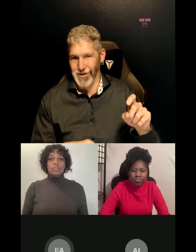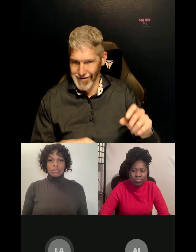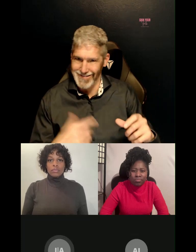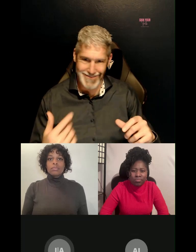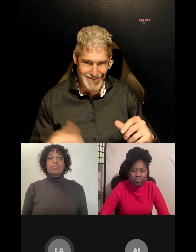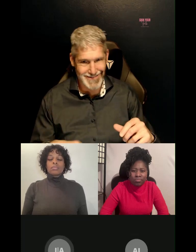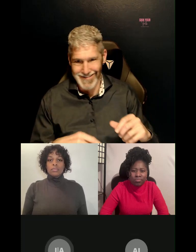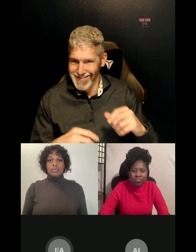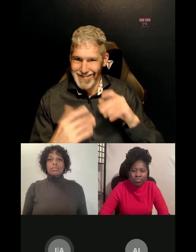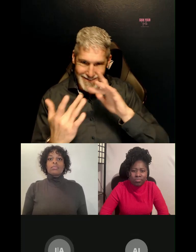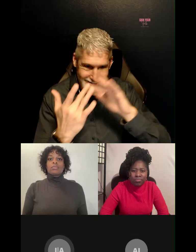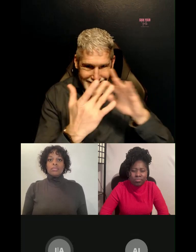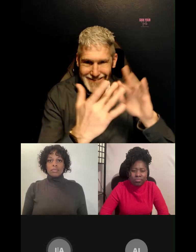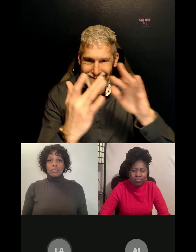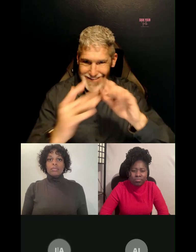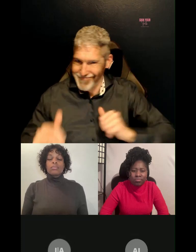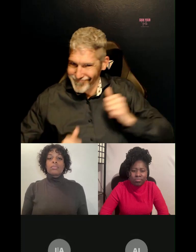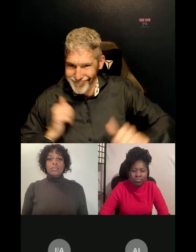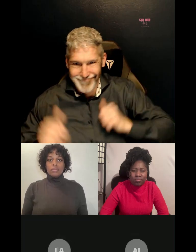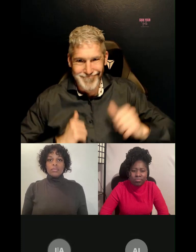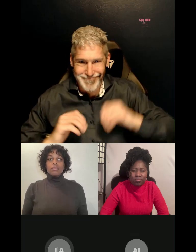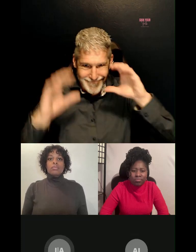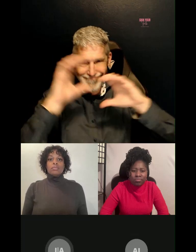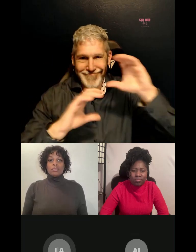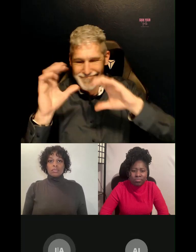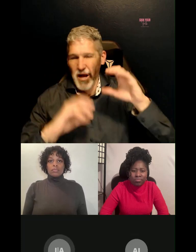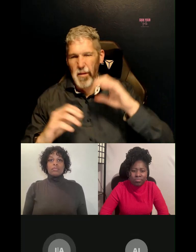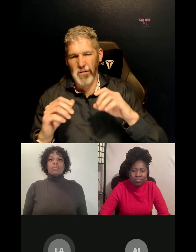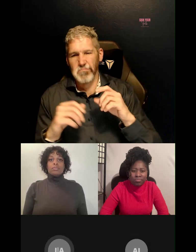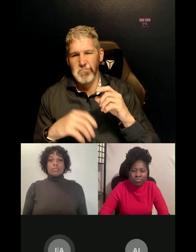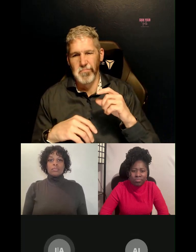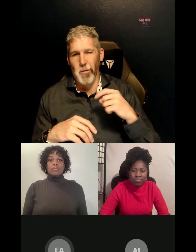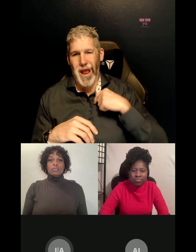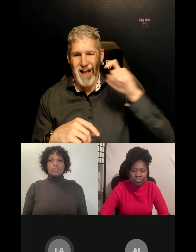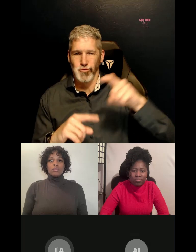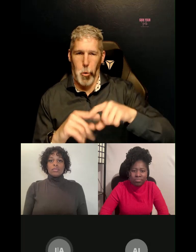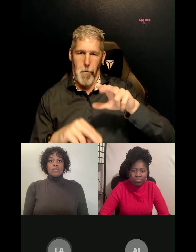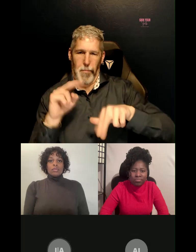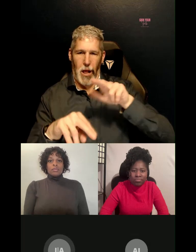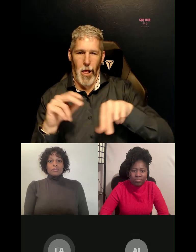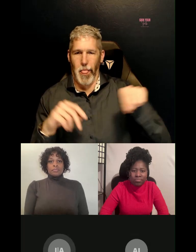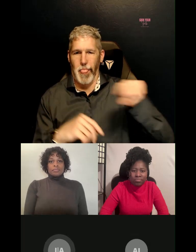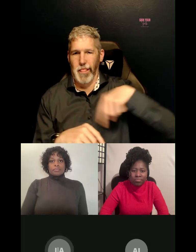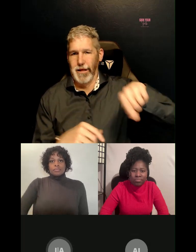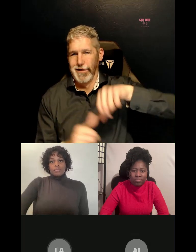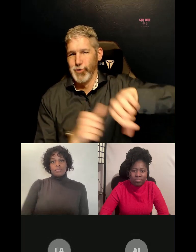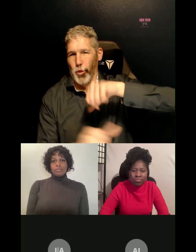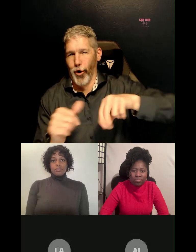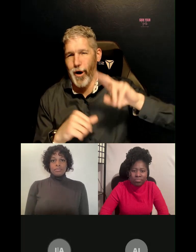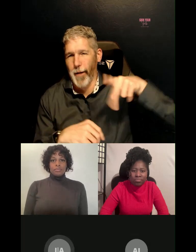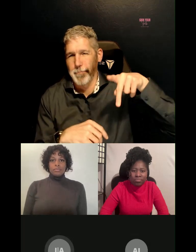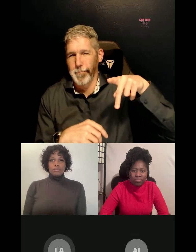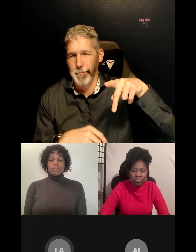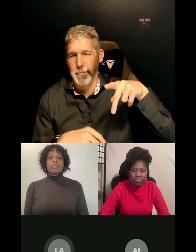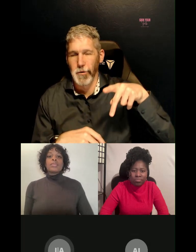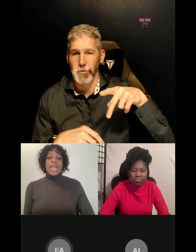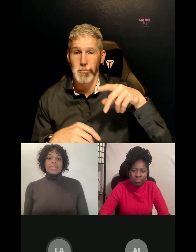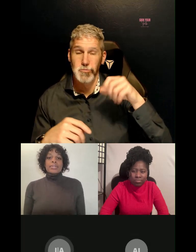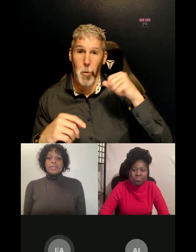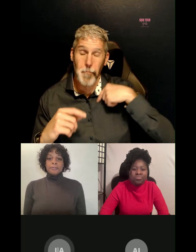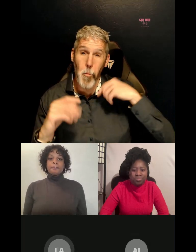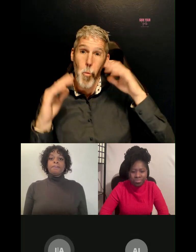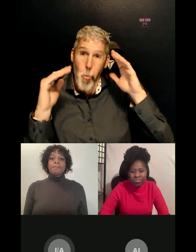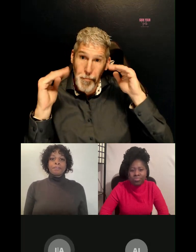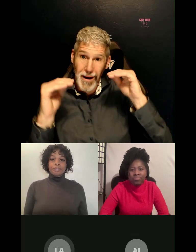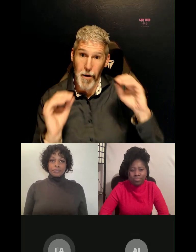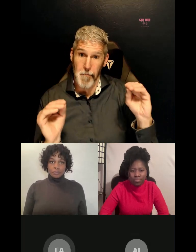the network and the opportunity, they have to actively reach out and build each